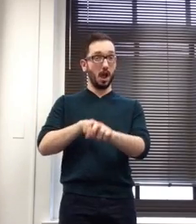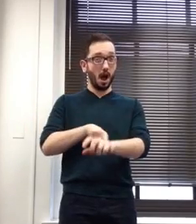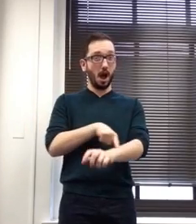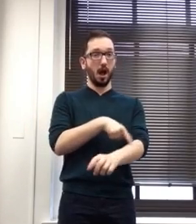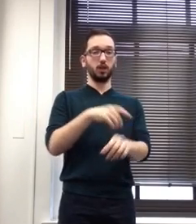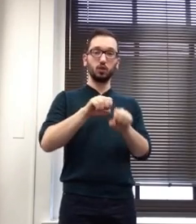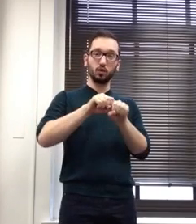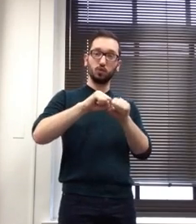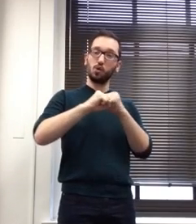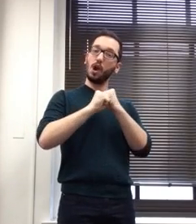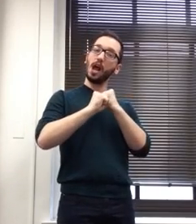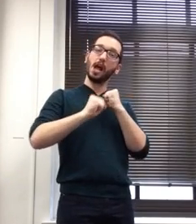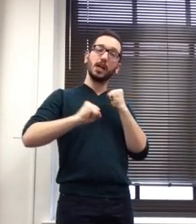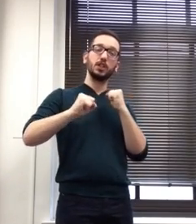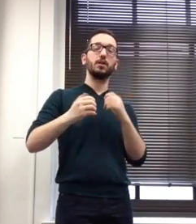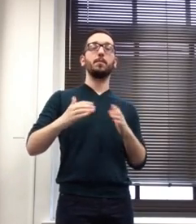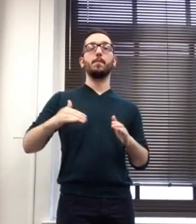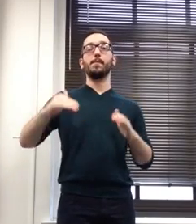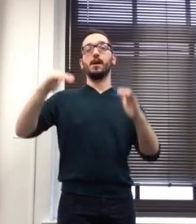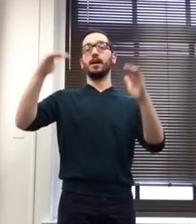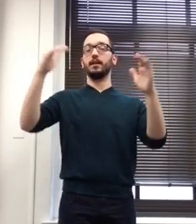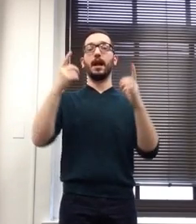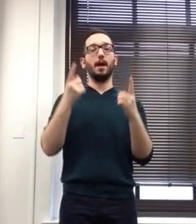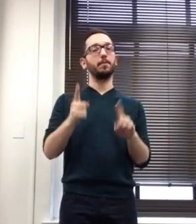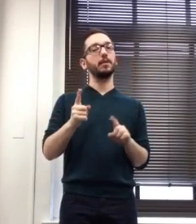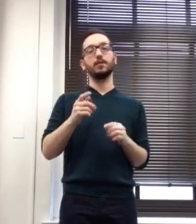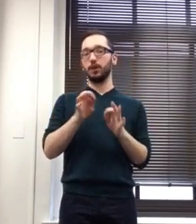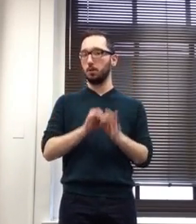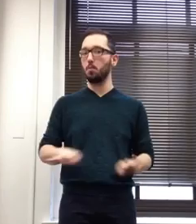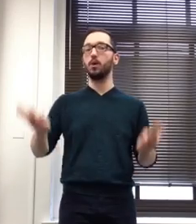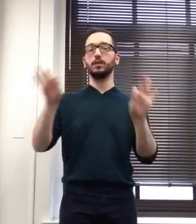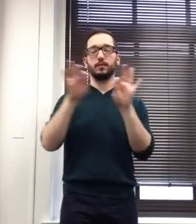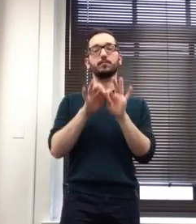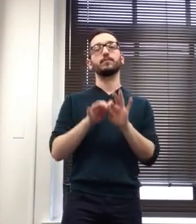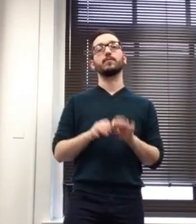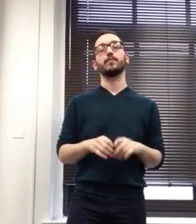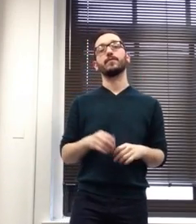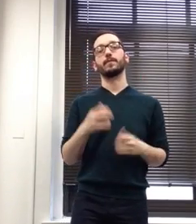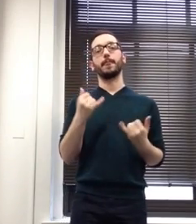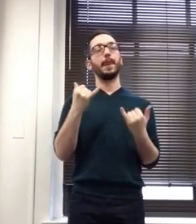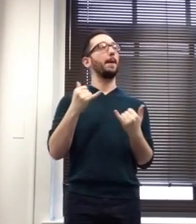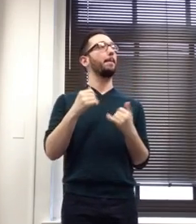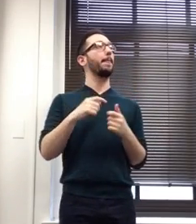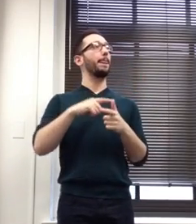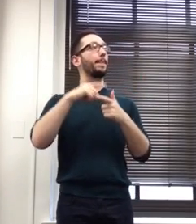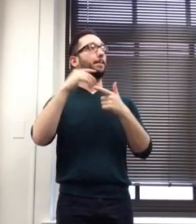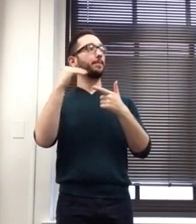Let's go down to the next one. Yellow inside. We call this hard bone, but the word that your book's going to use is